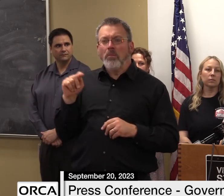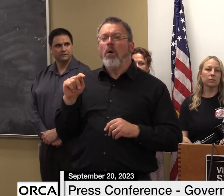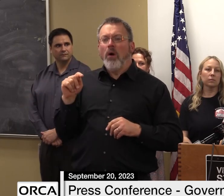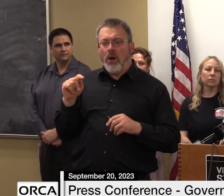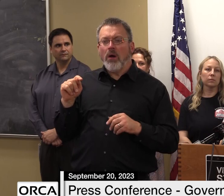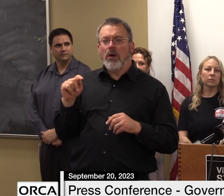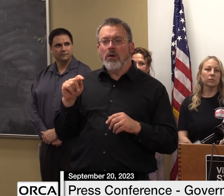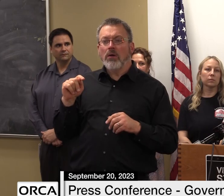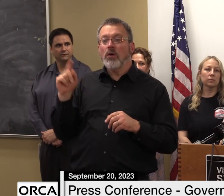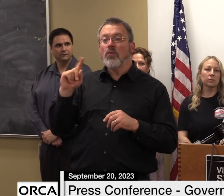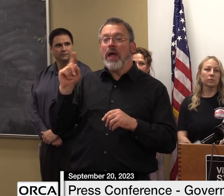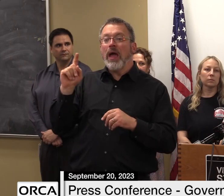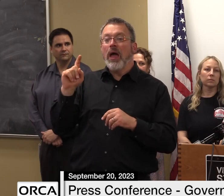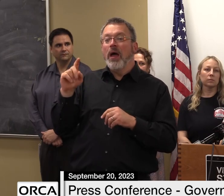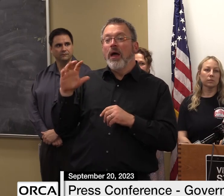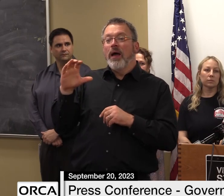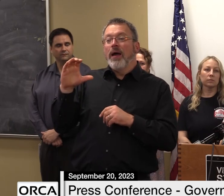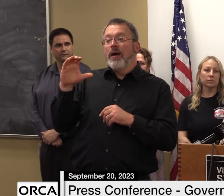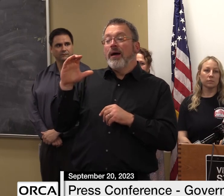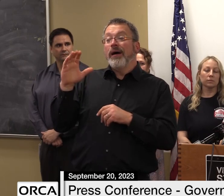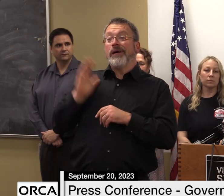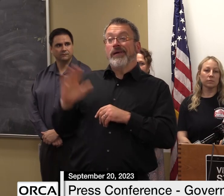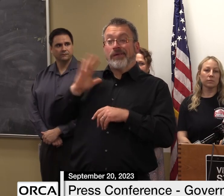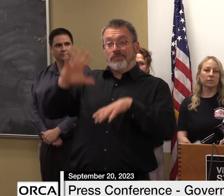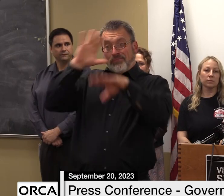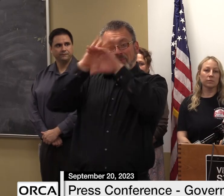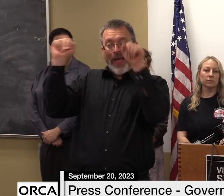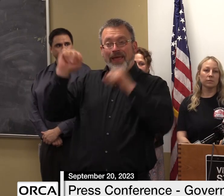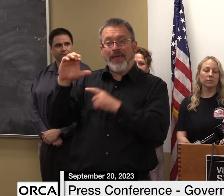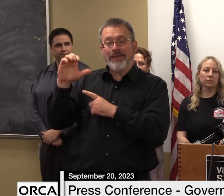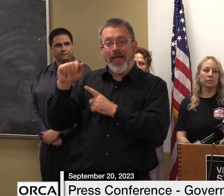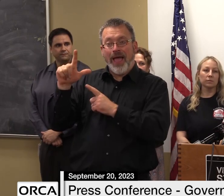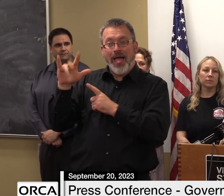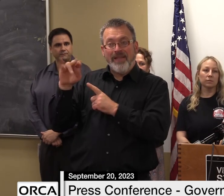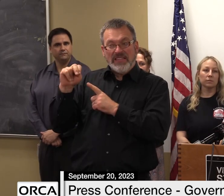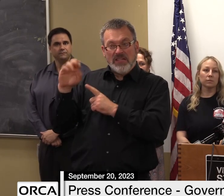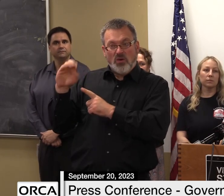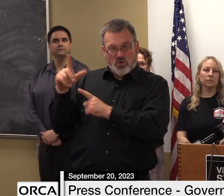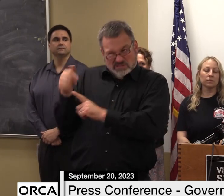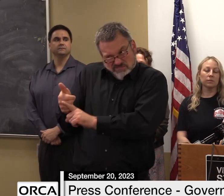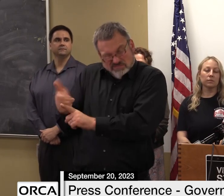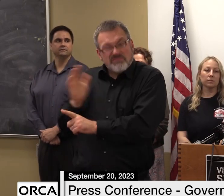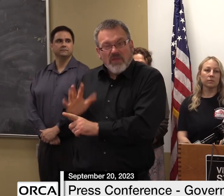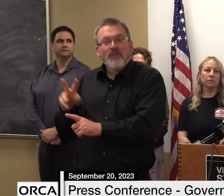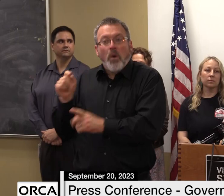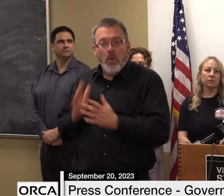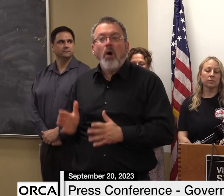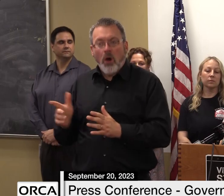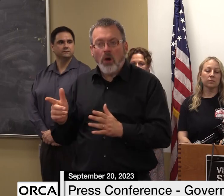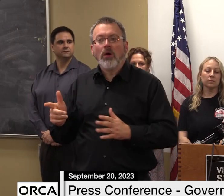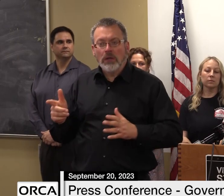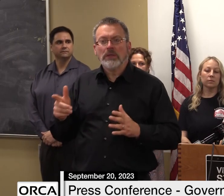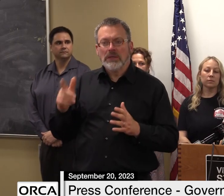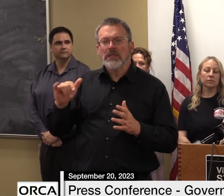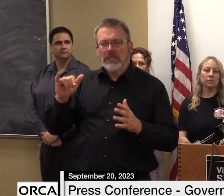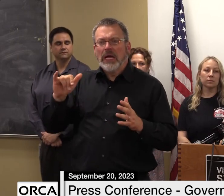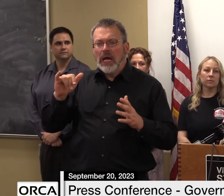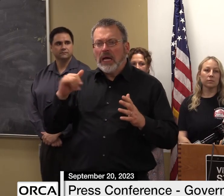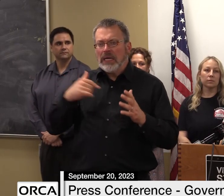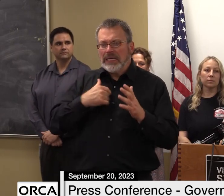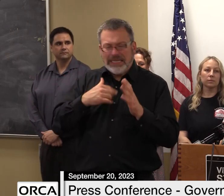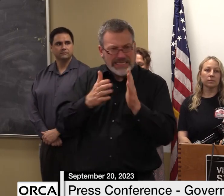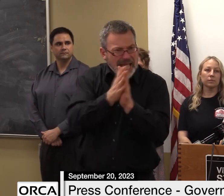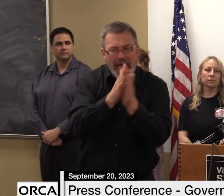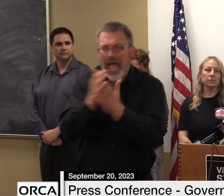literally beggar themselves in service of others. And in this case, they don't want to take from somebody else. They think that if they ask for help, they're going to take it